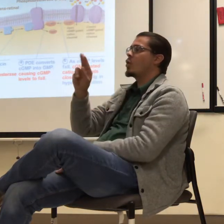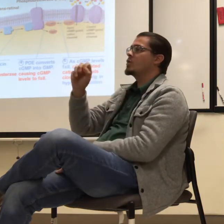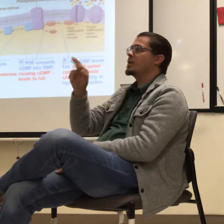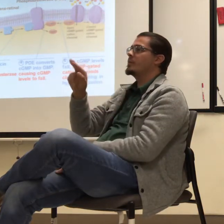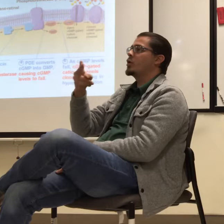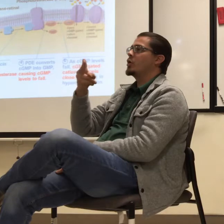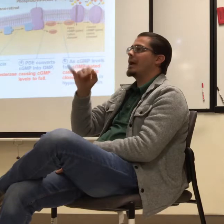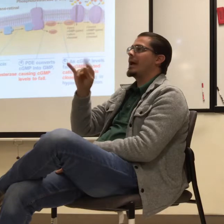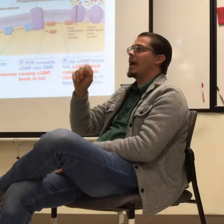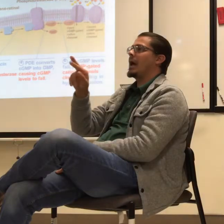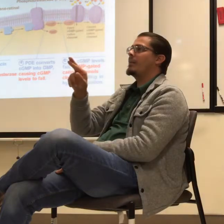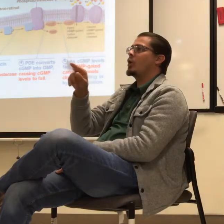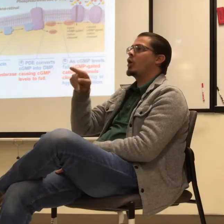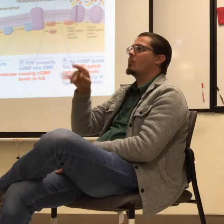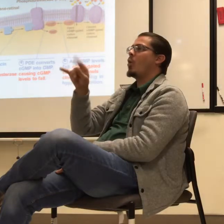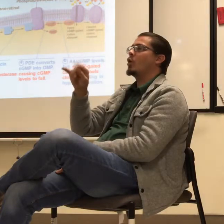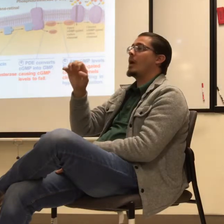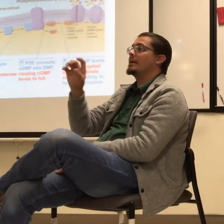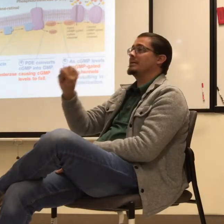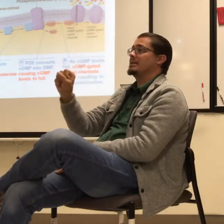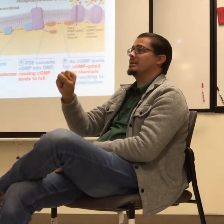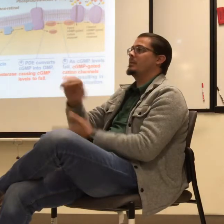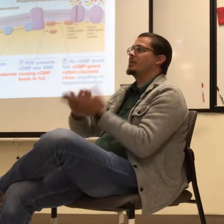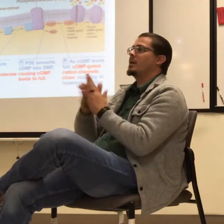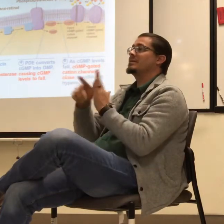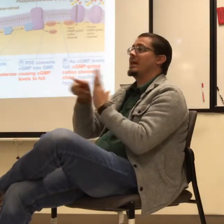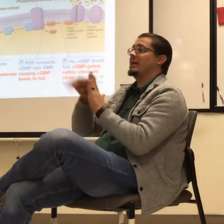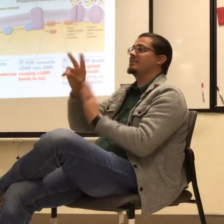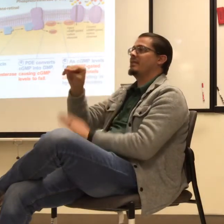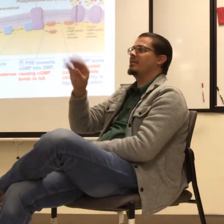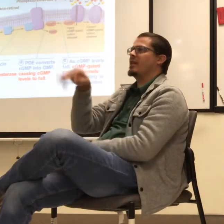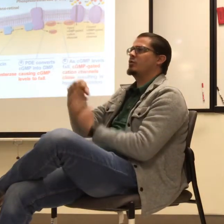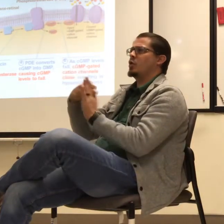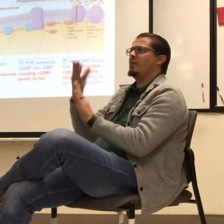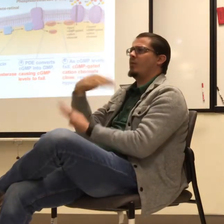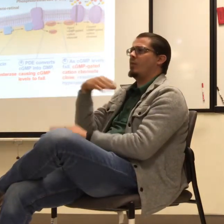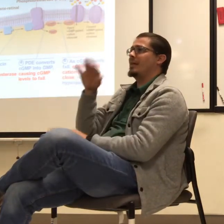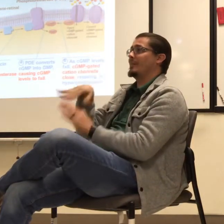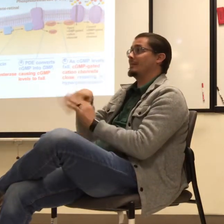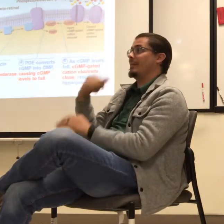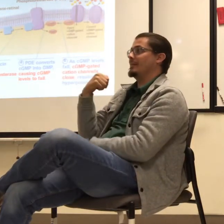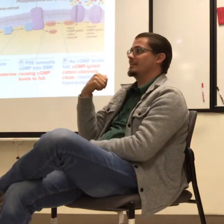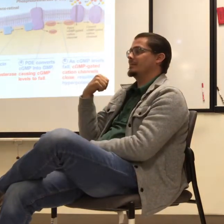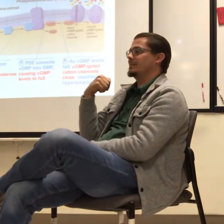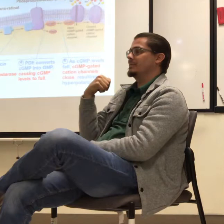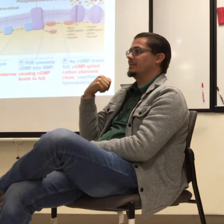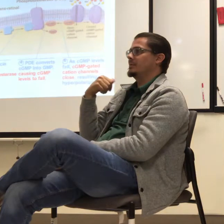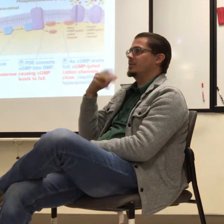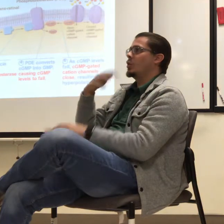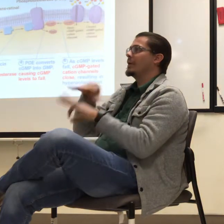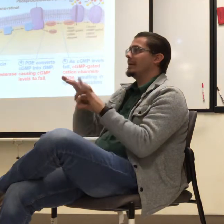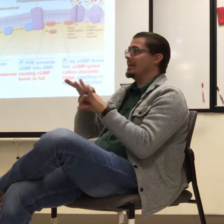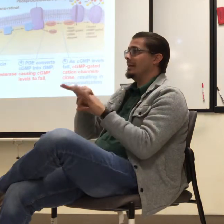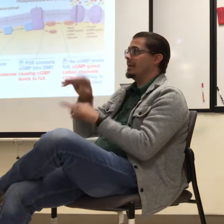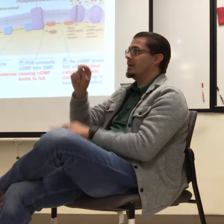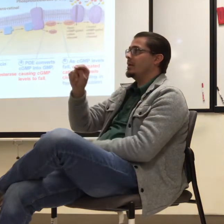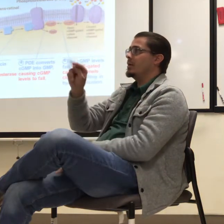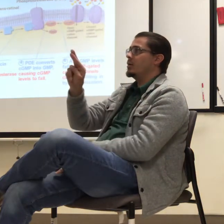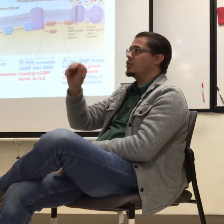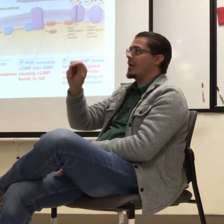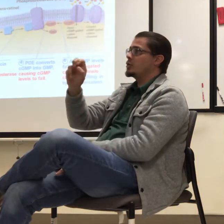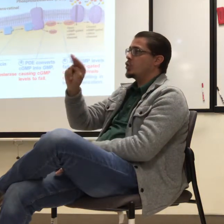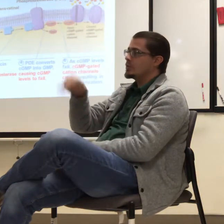to -70. That was shown on the previous steps there. Okay, so that's basically that. So the key things are the